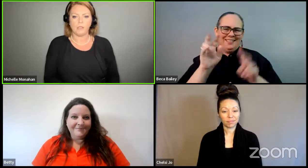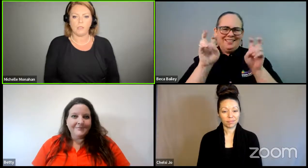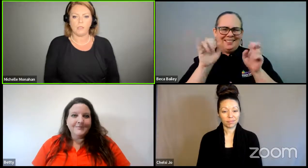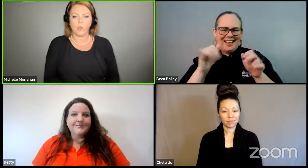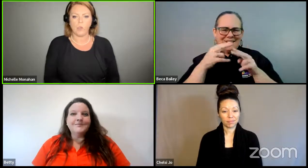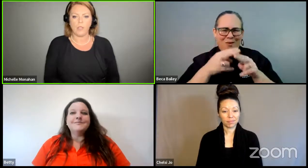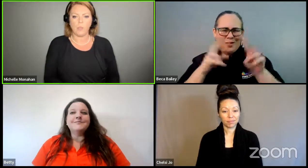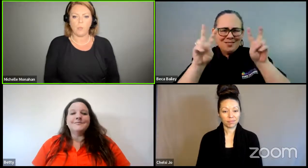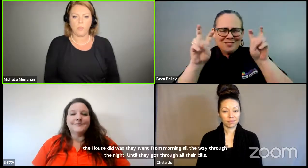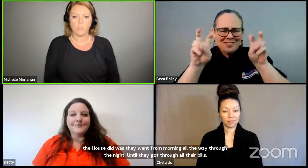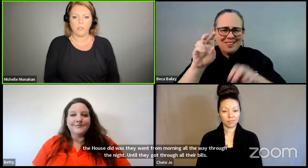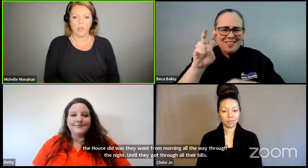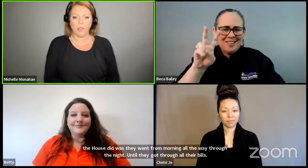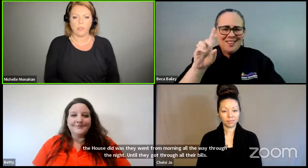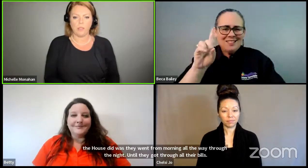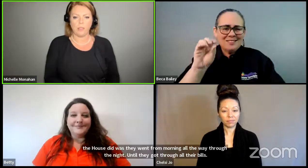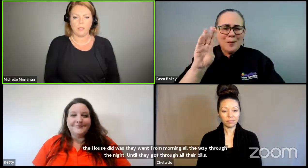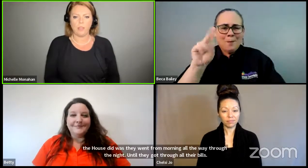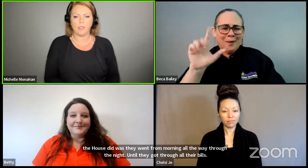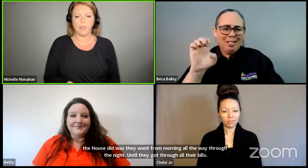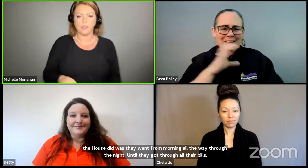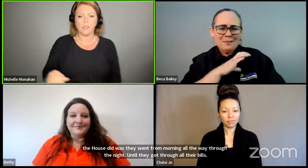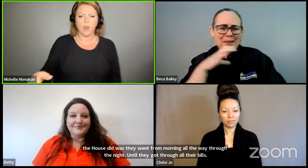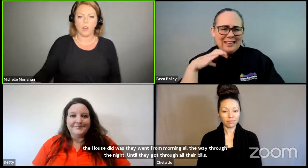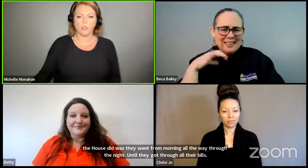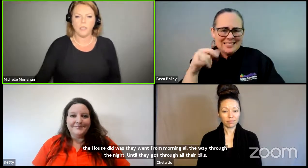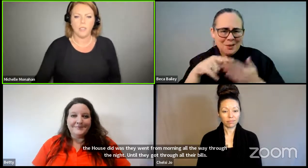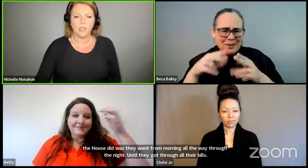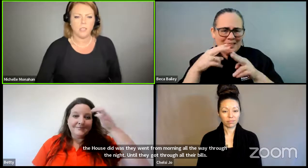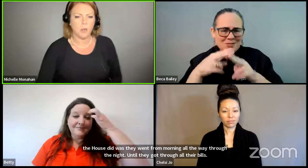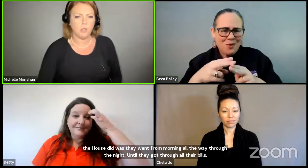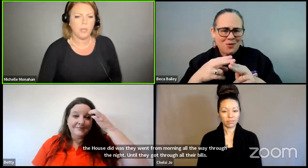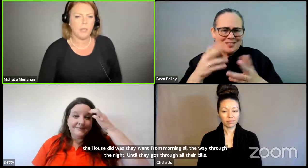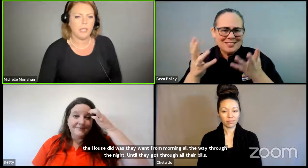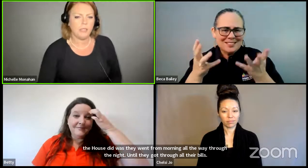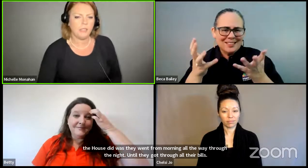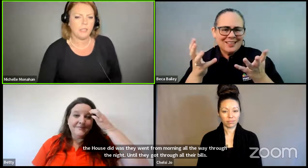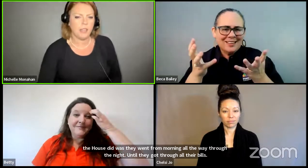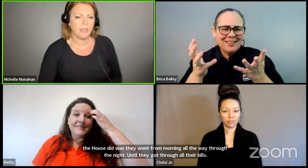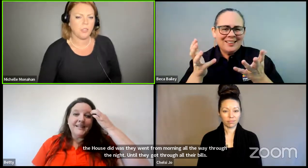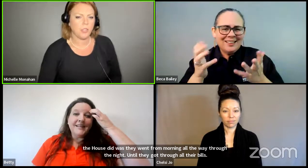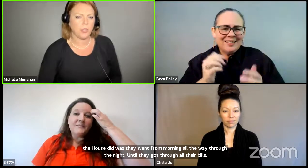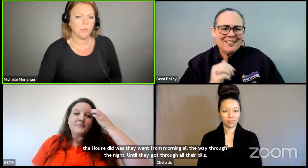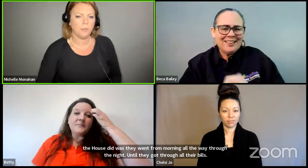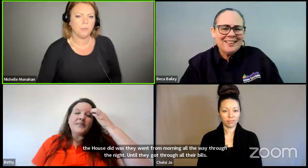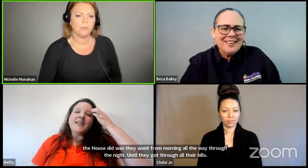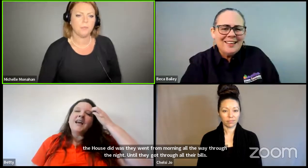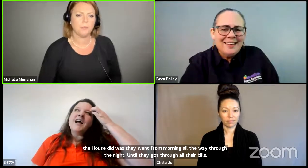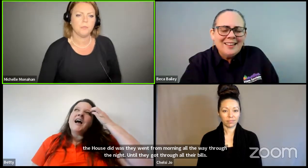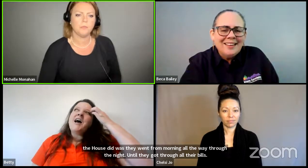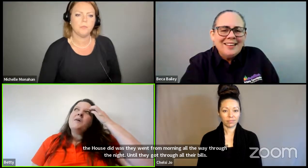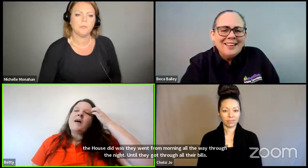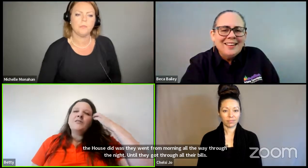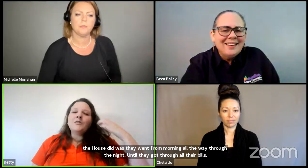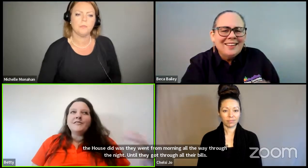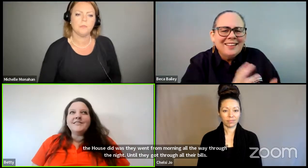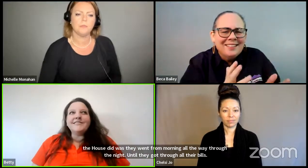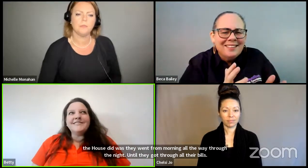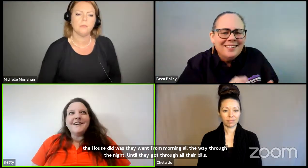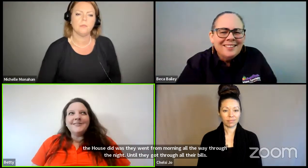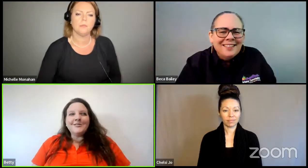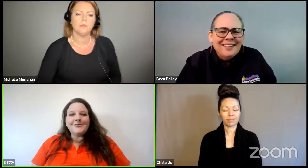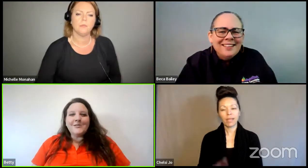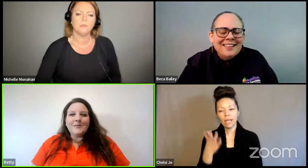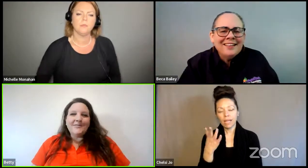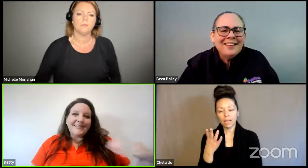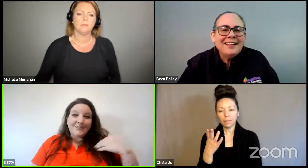I see. So when you mention that, I think that that's called double committees. Is that the term? I don't know if that's